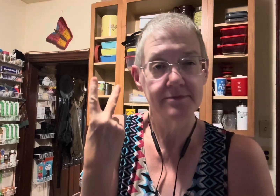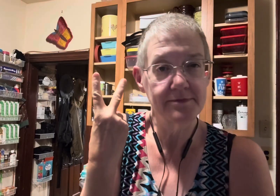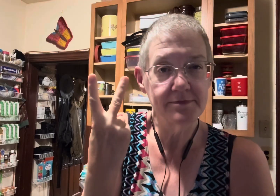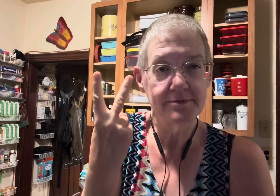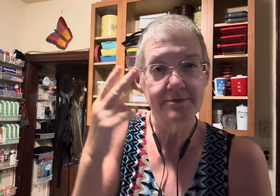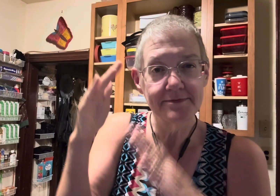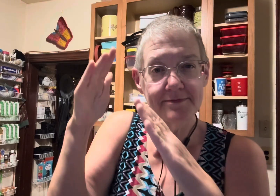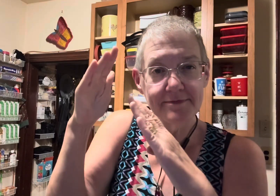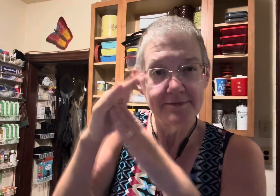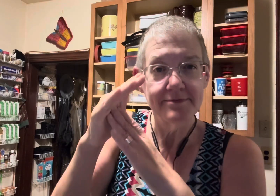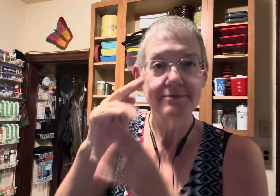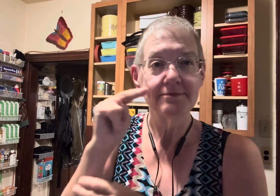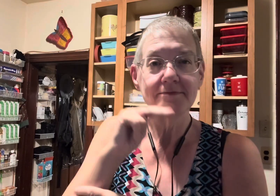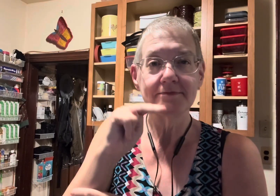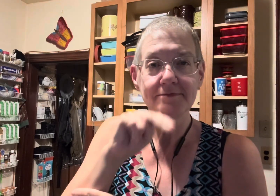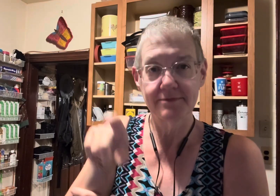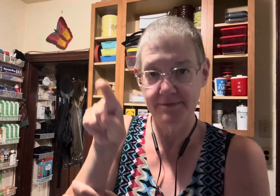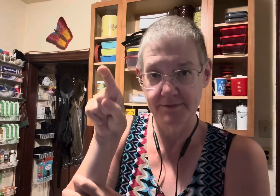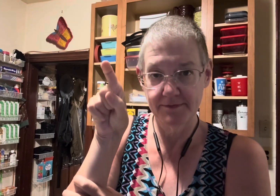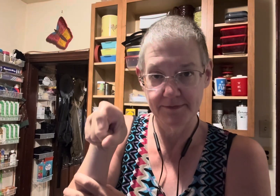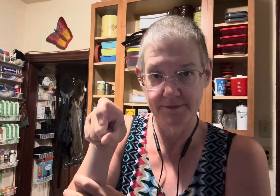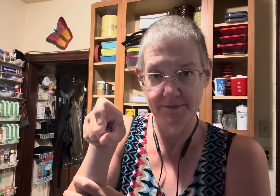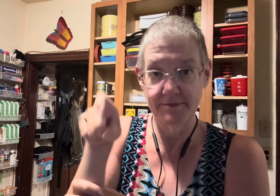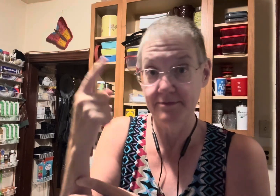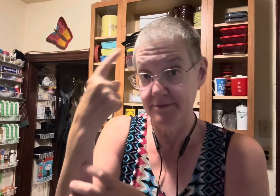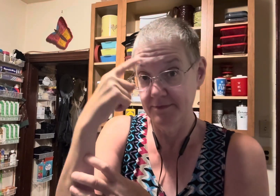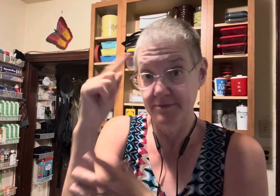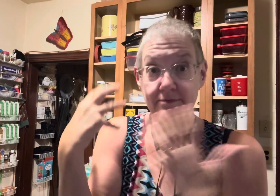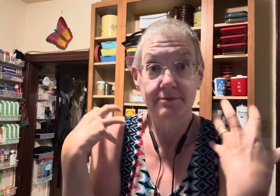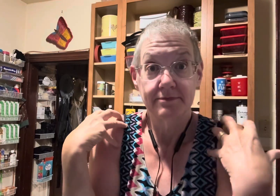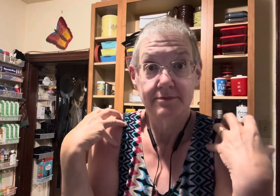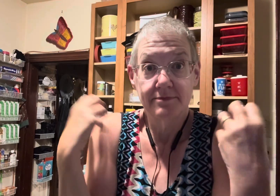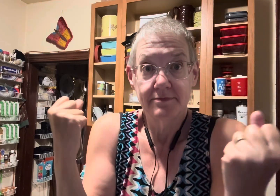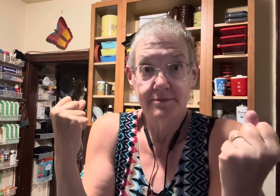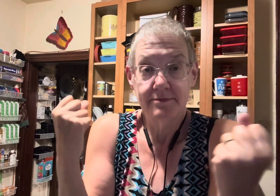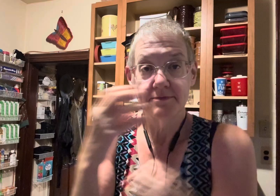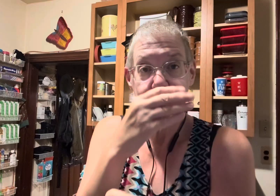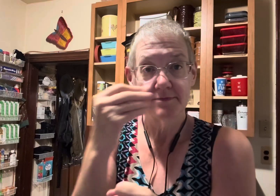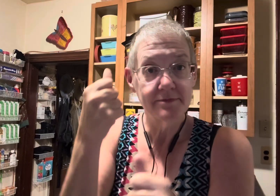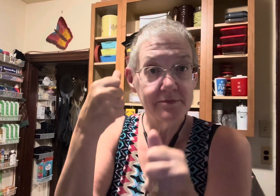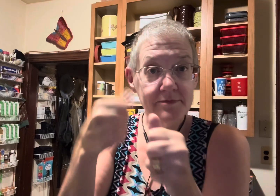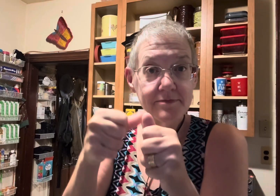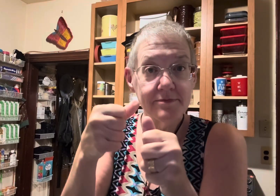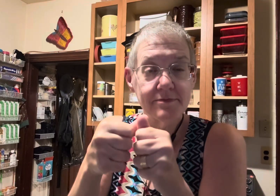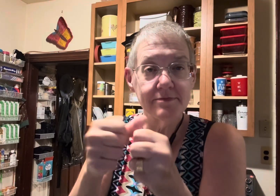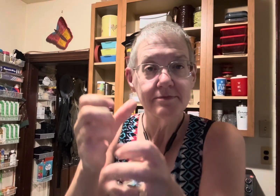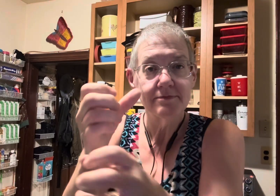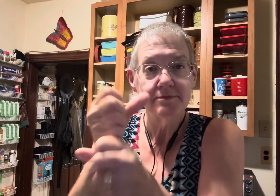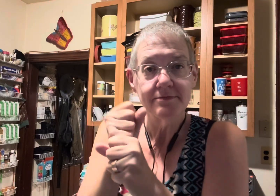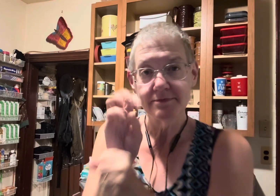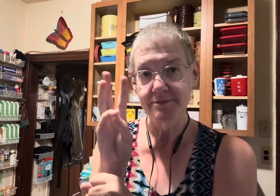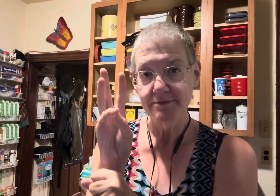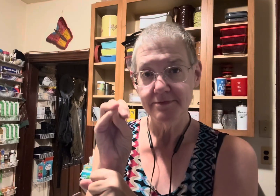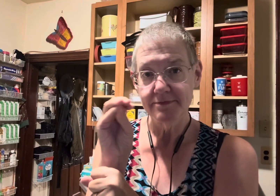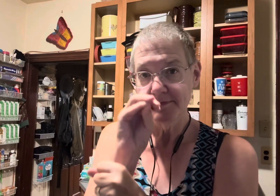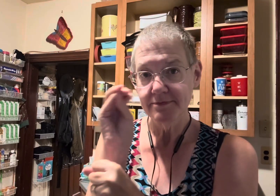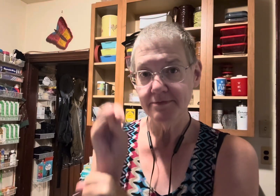Right now, Dale has 2 top nutritional needs. Things he needs to help him heal.